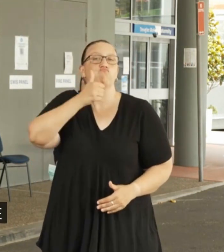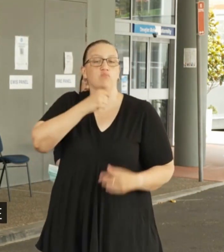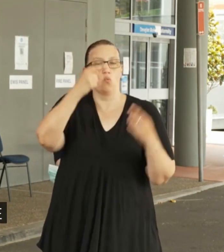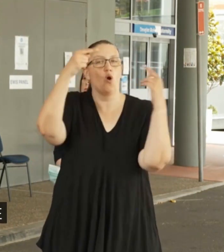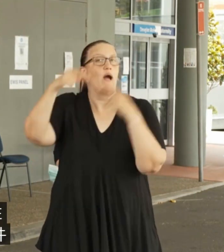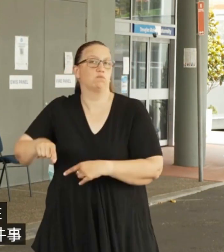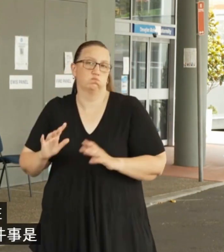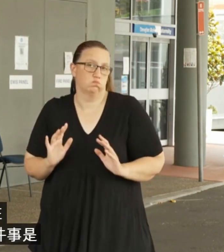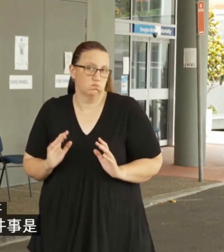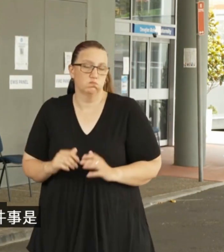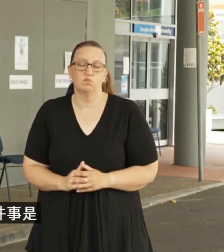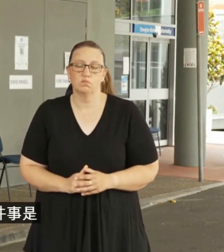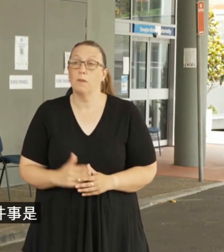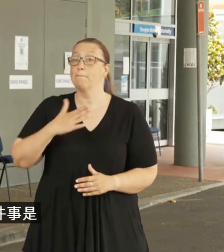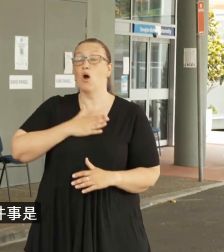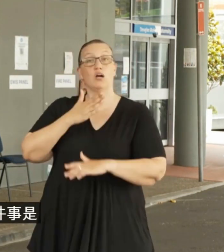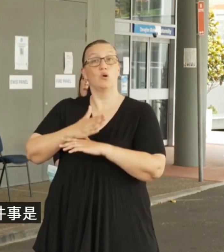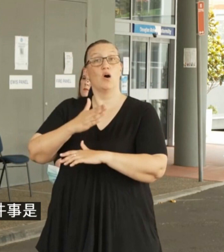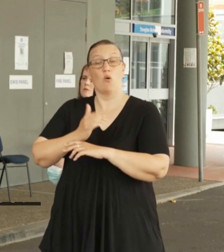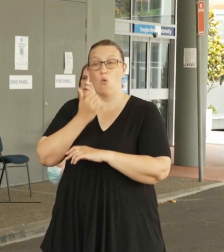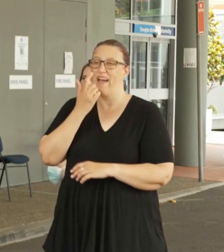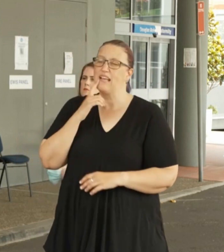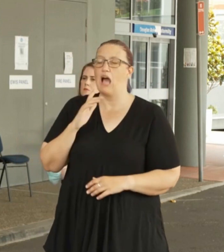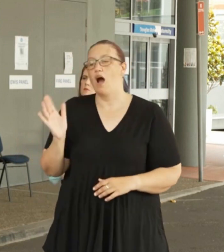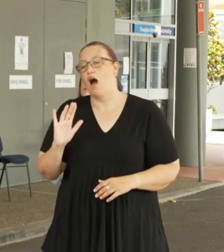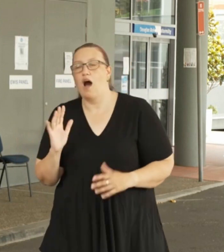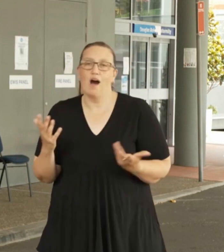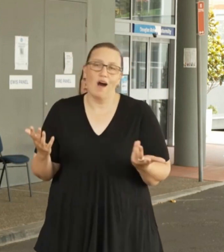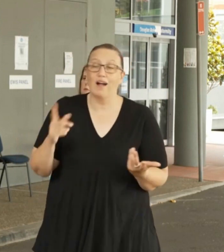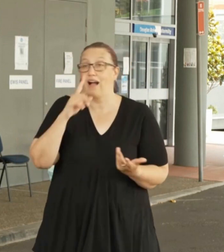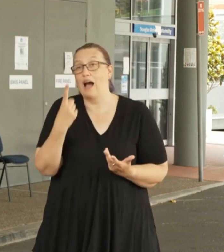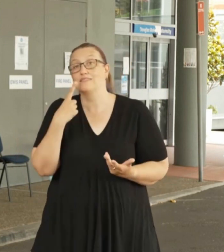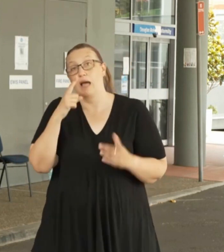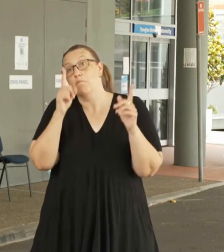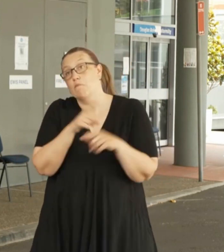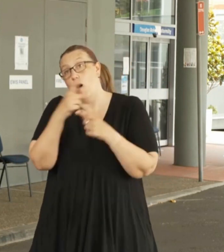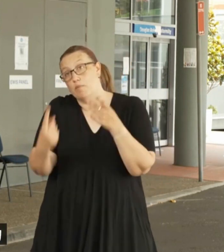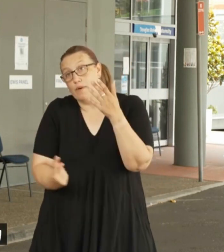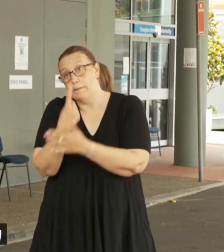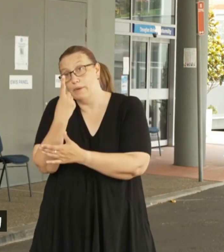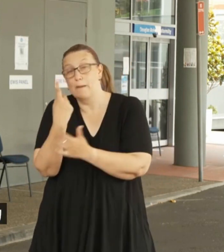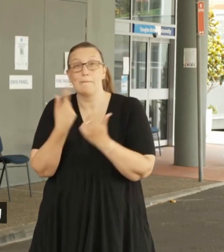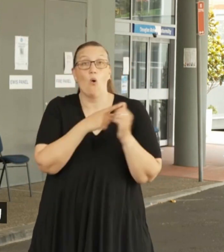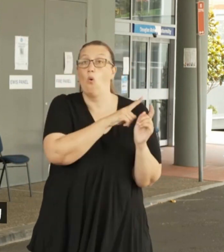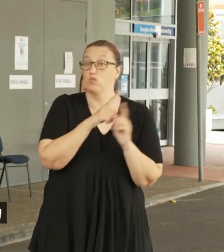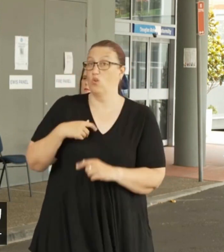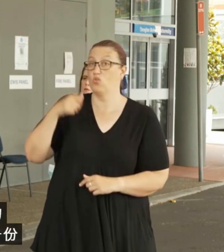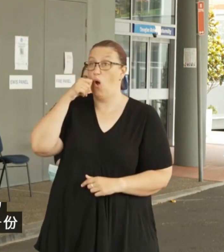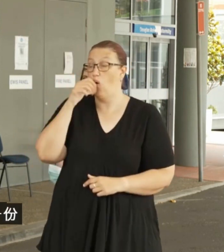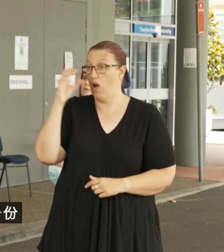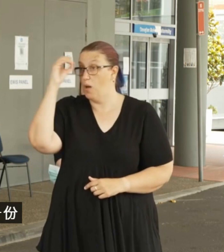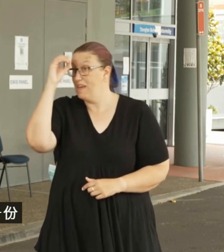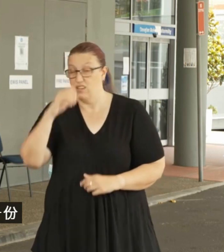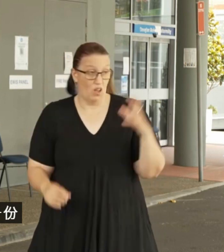in this job, the other thing is there's always an epidemiologist with a different view. And so I think it's not really appropriate, particularly